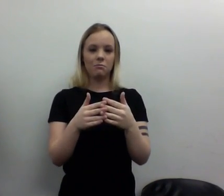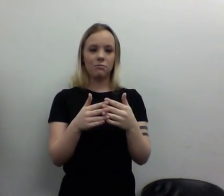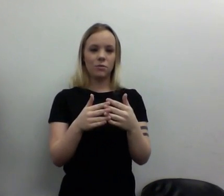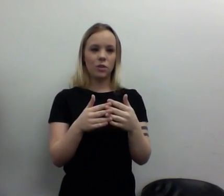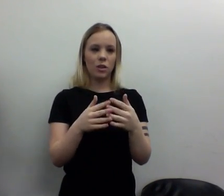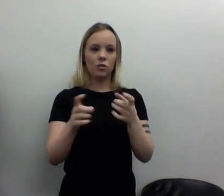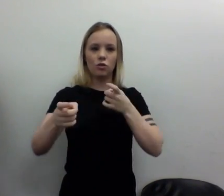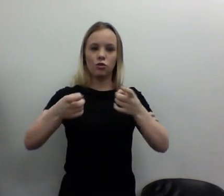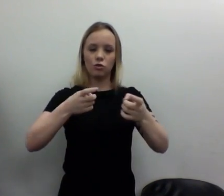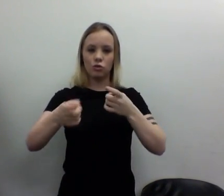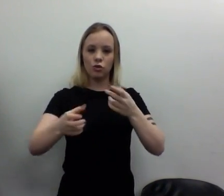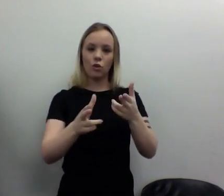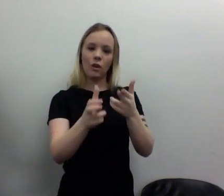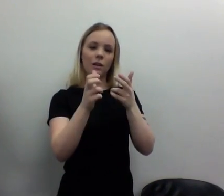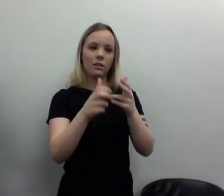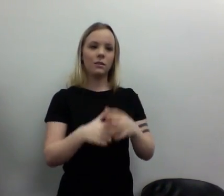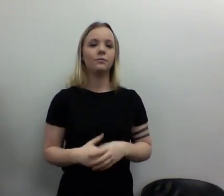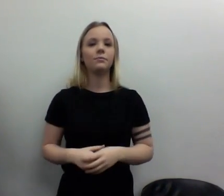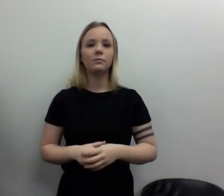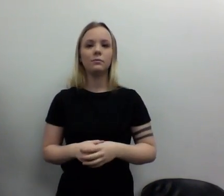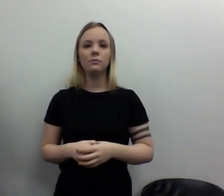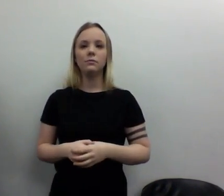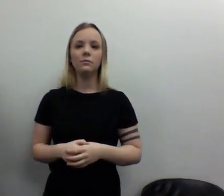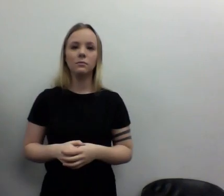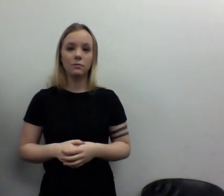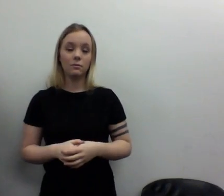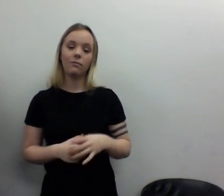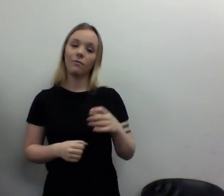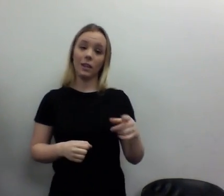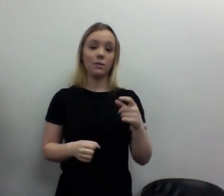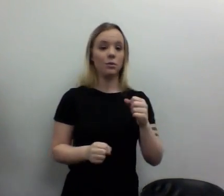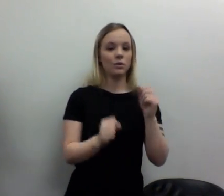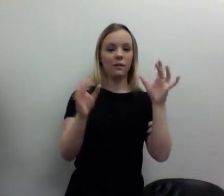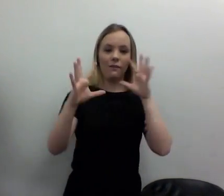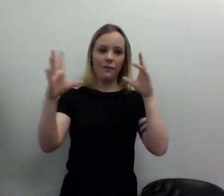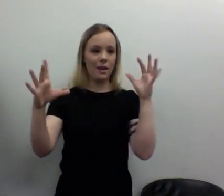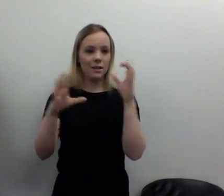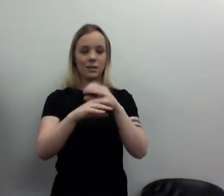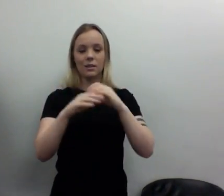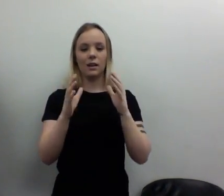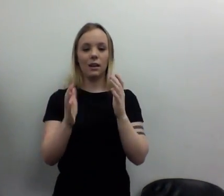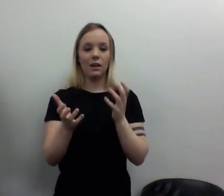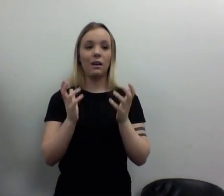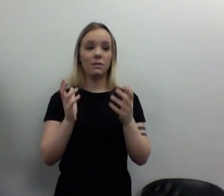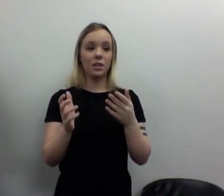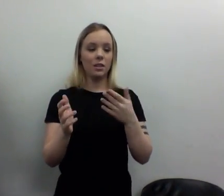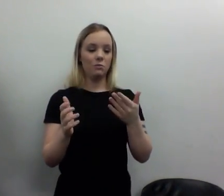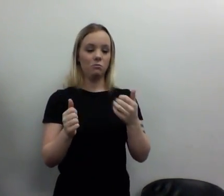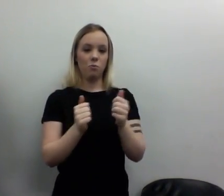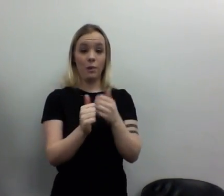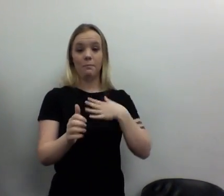led to the most fascinating conversations with my European friends I have ever had. They do not understand why we don't do something about